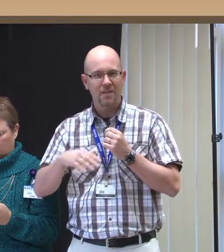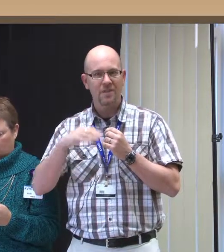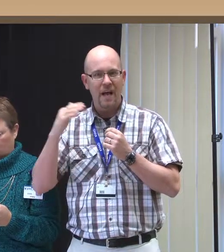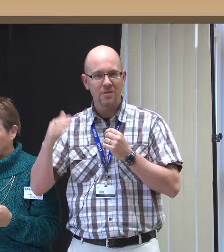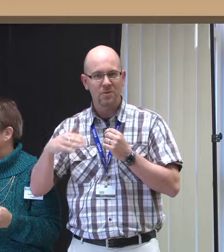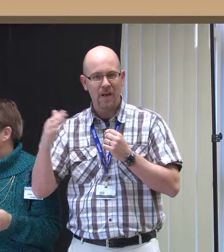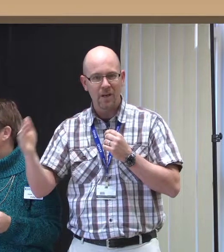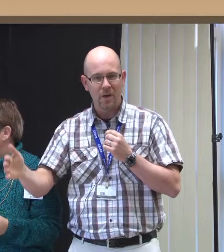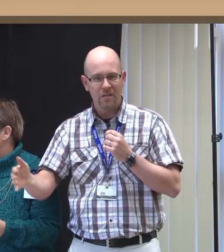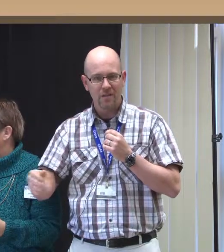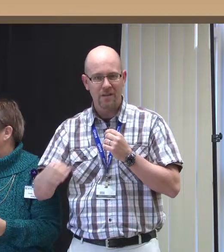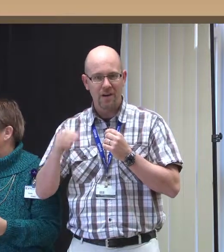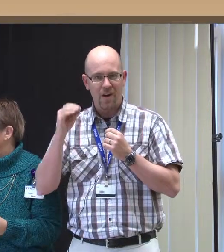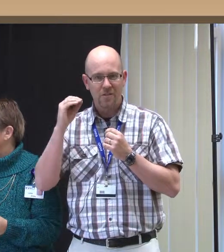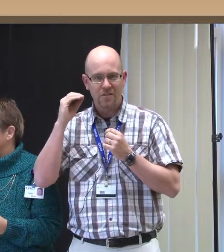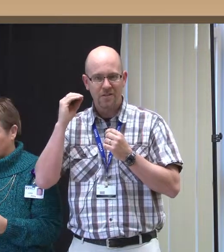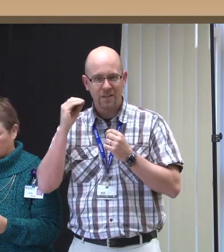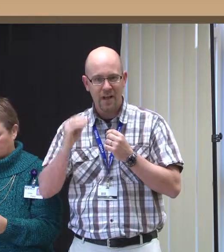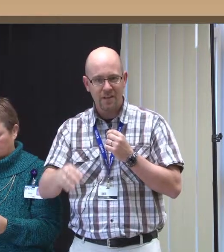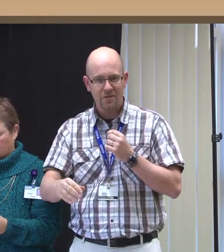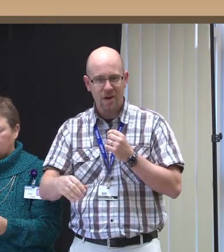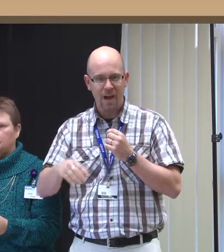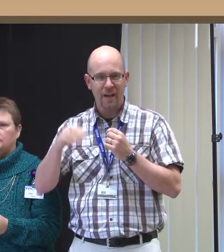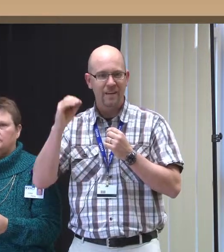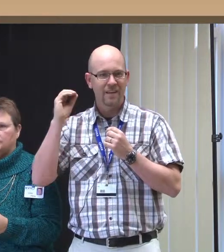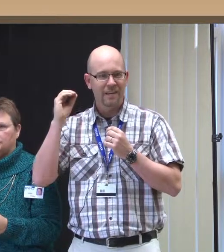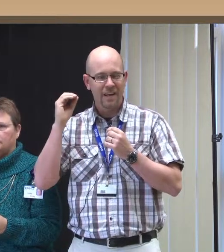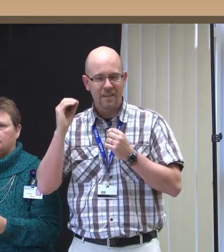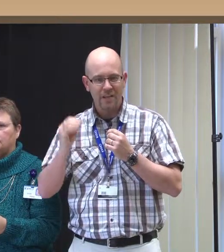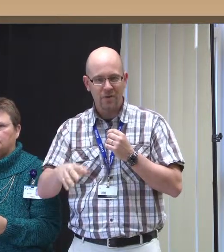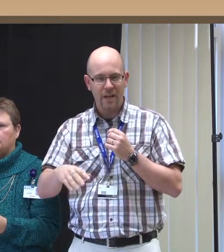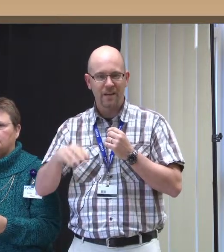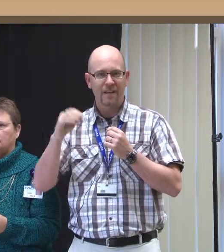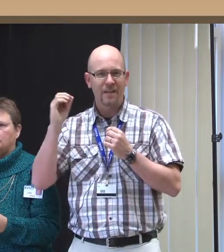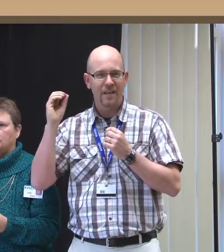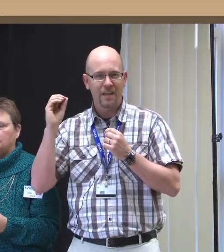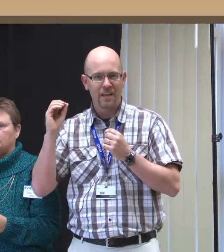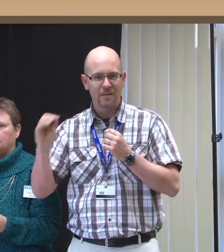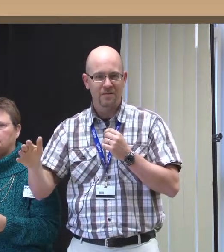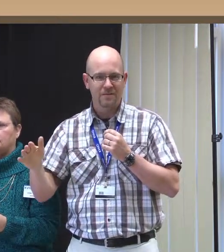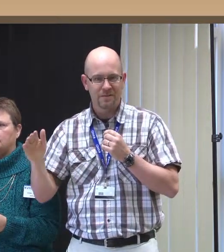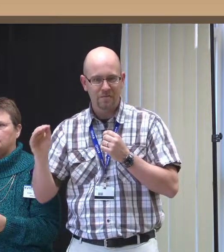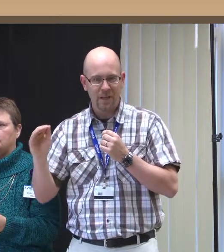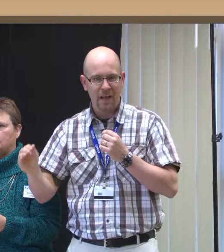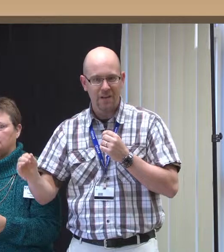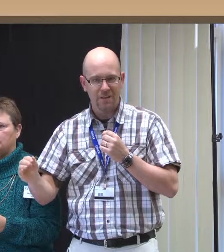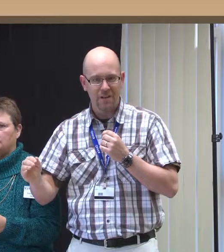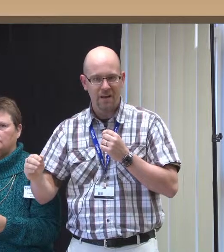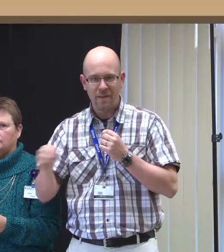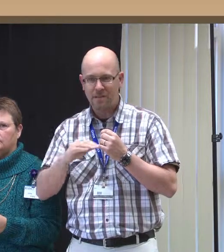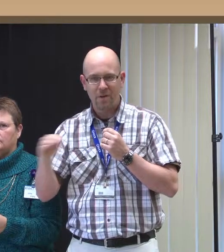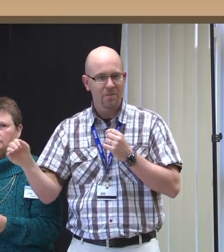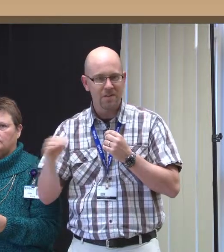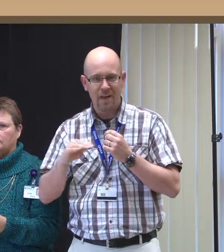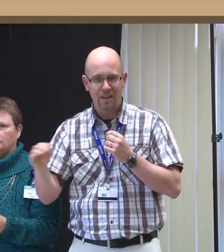does the actual evaluation. Ours is just a cut and dry. Can they drink? Can they eat mechanical soft? That's pretty much it.